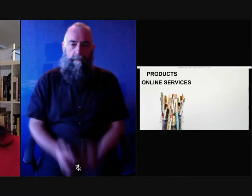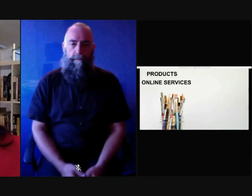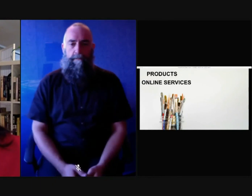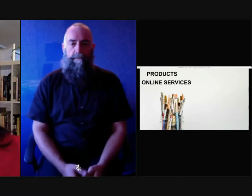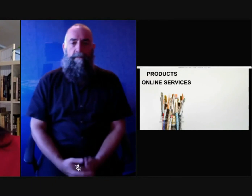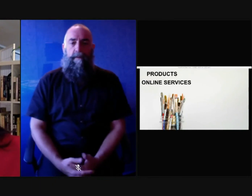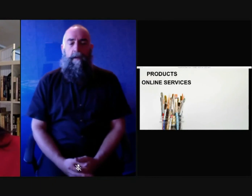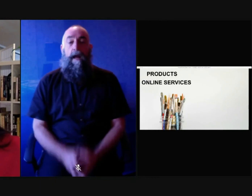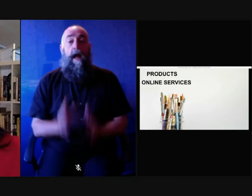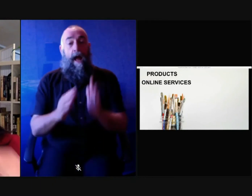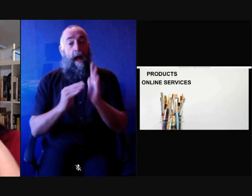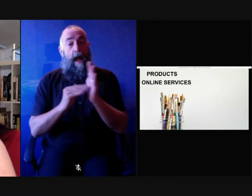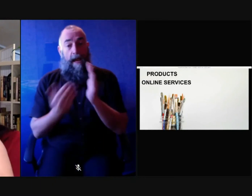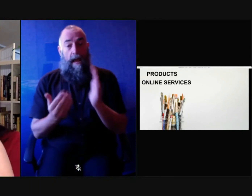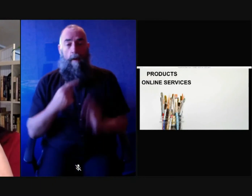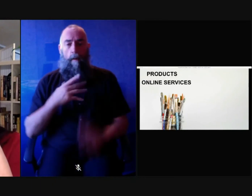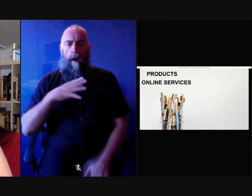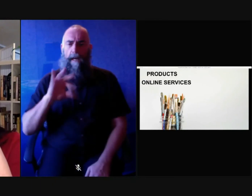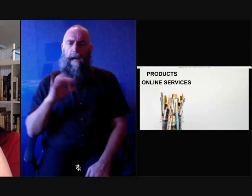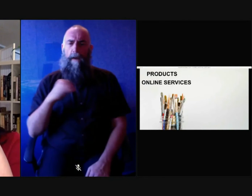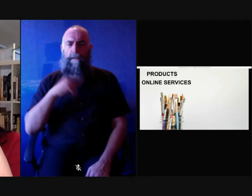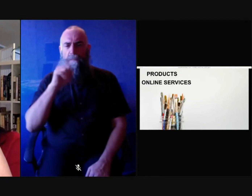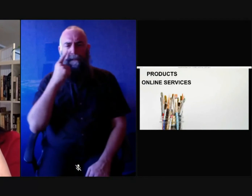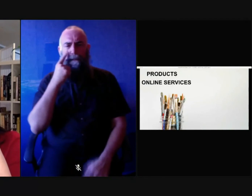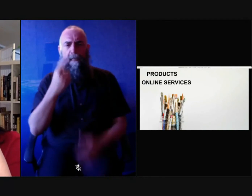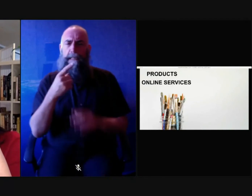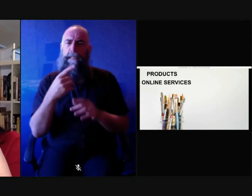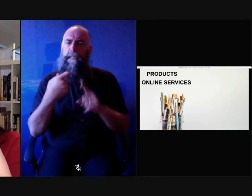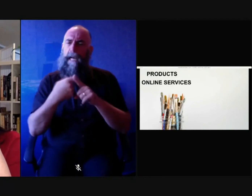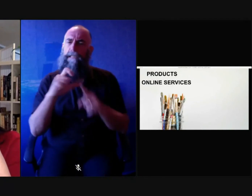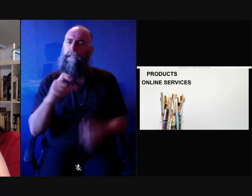Okay, now, why can't we see Carolyn? Where is she?